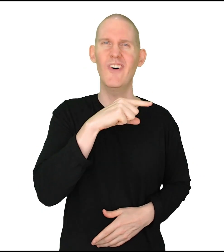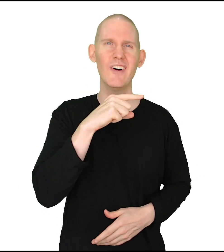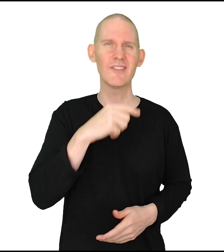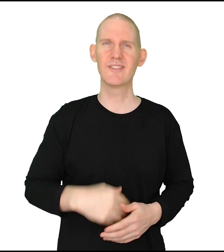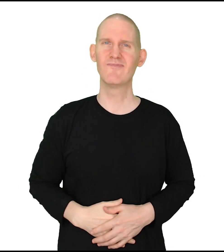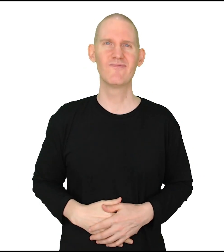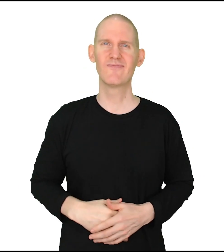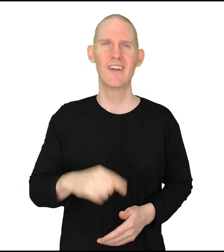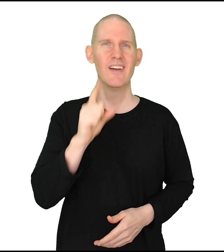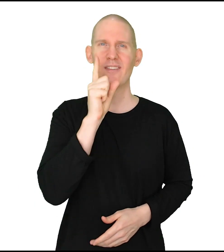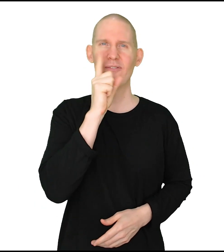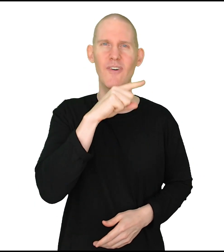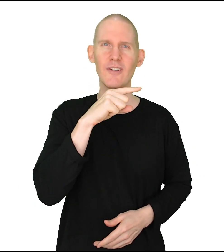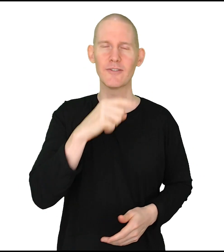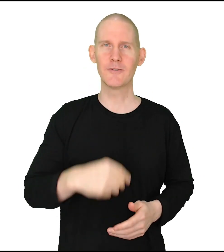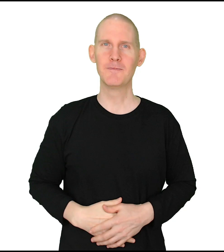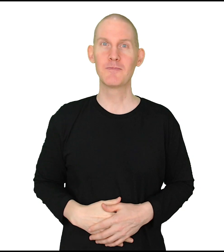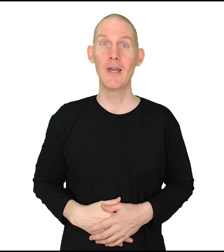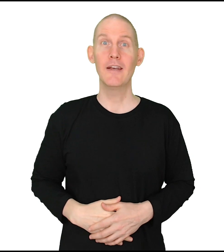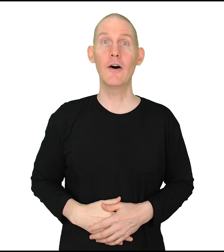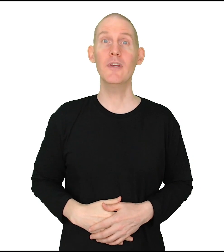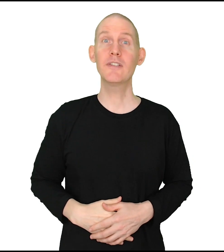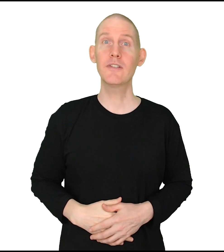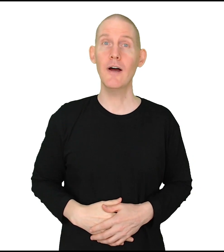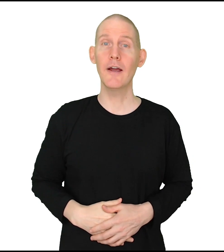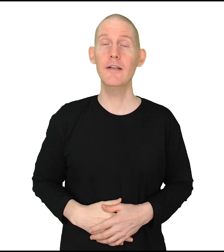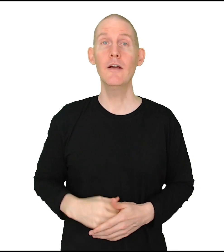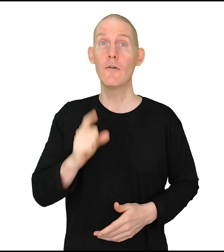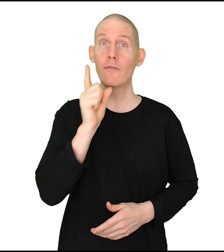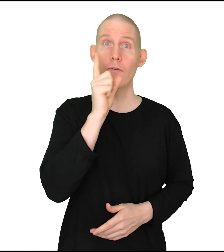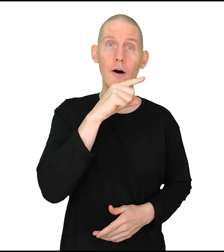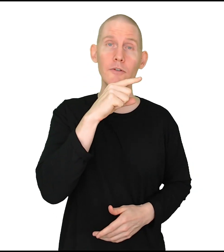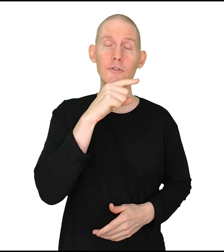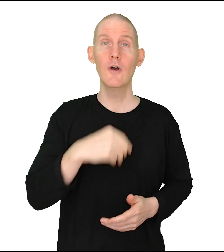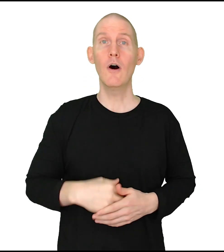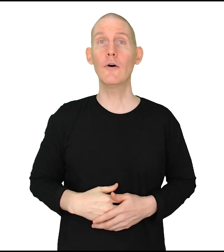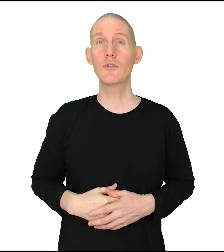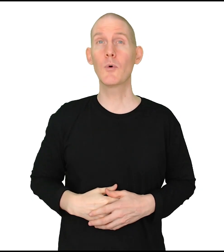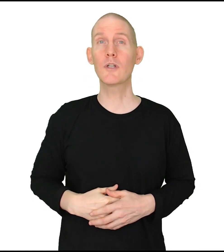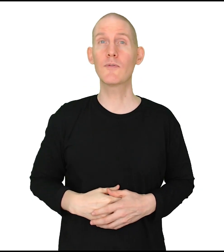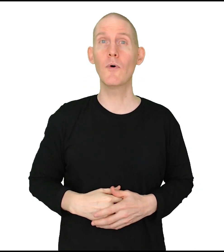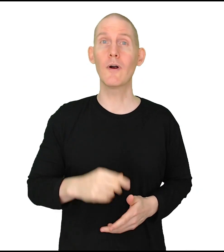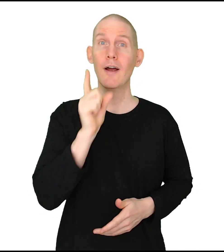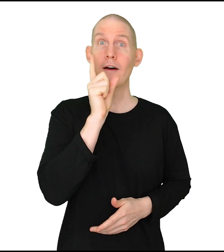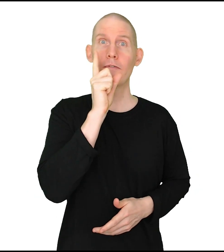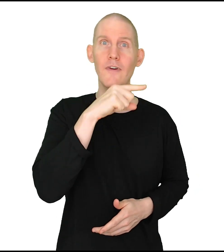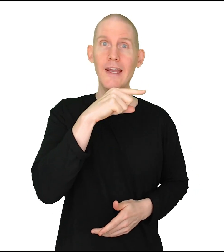False. False. Now this sign, false, also works for fake,